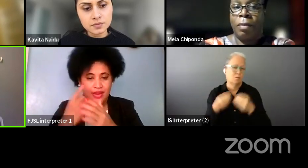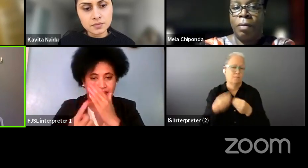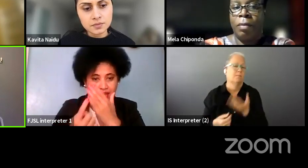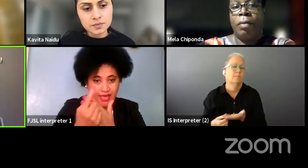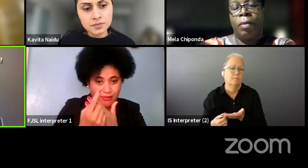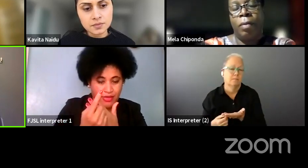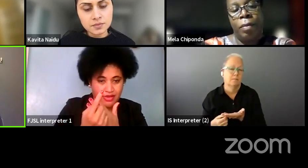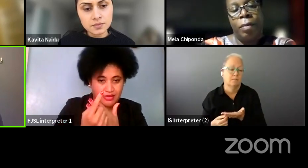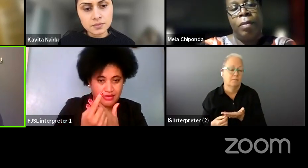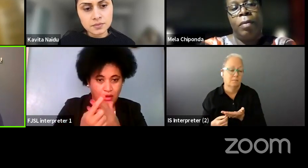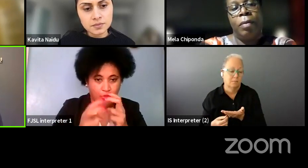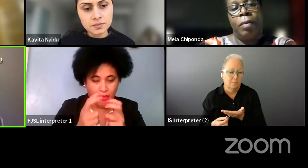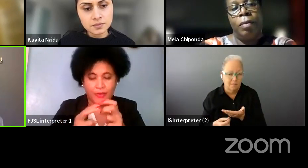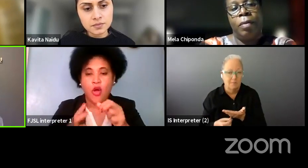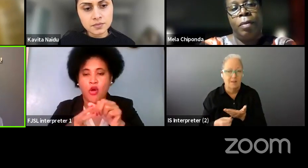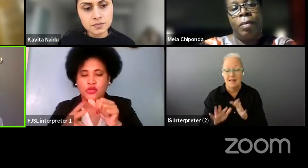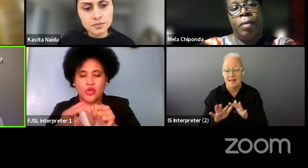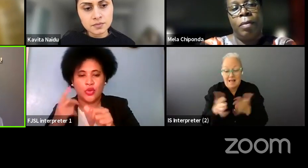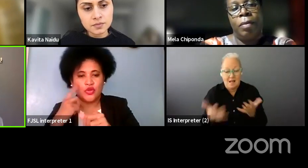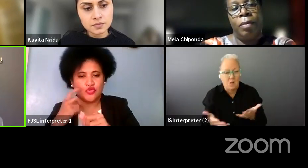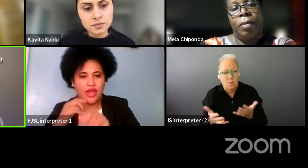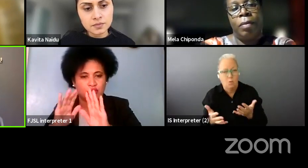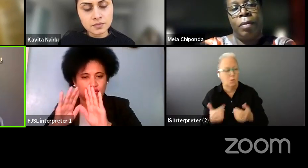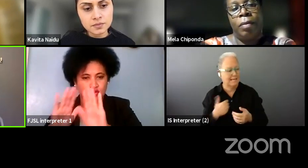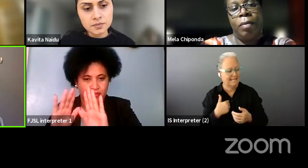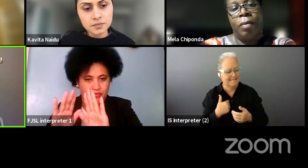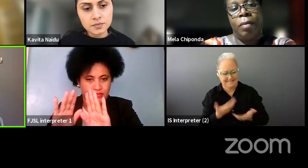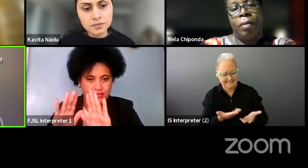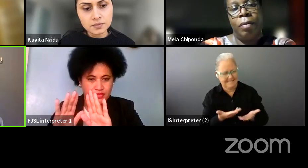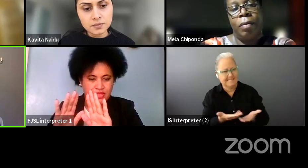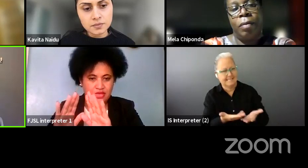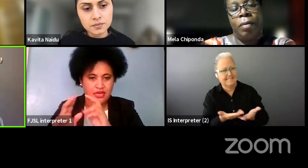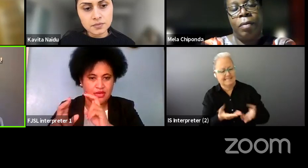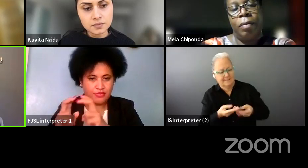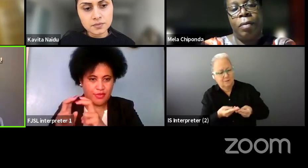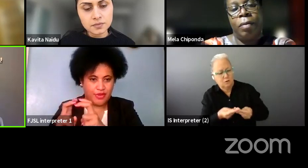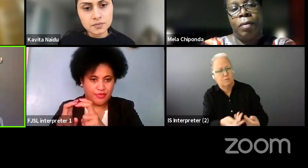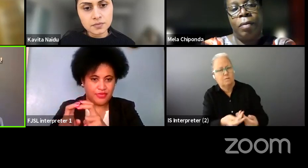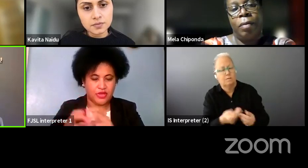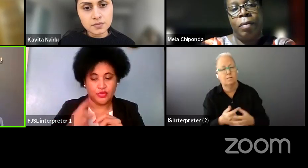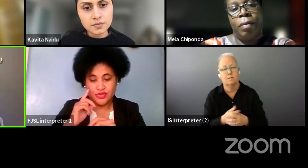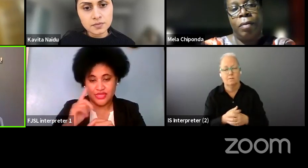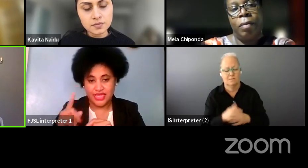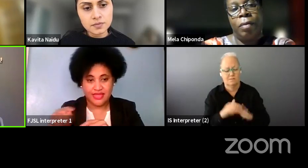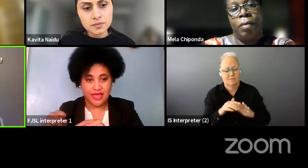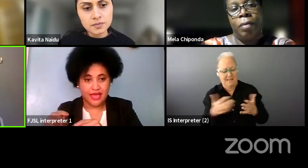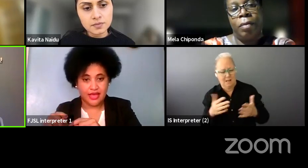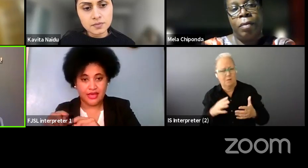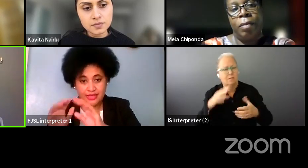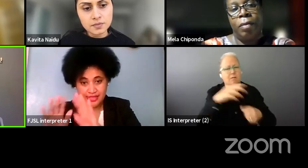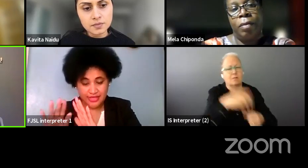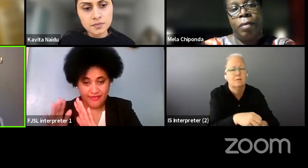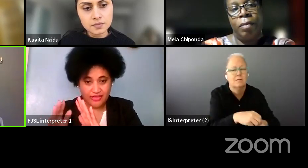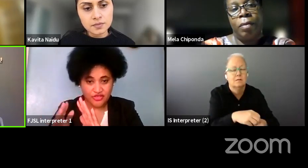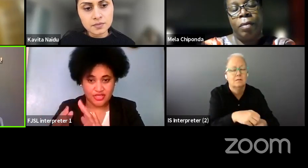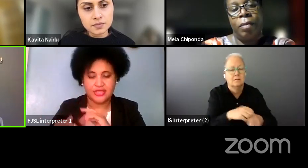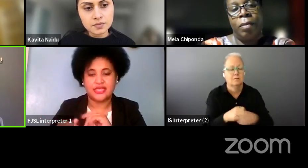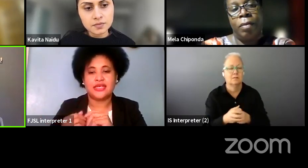of intervention. When we look at the dominant development interventions, they typically